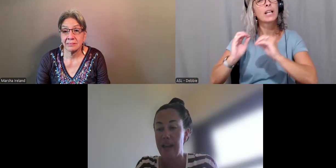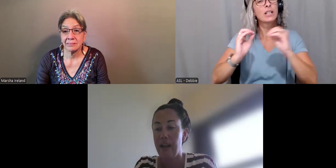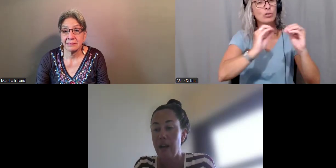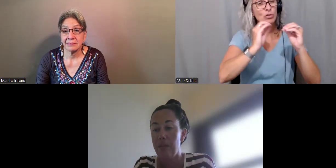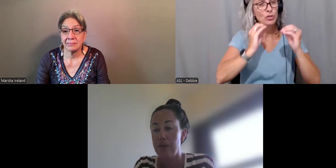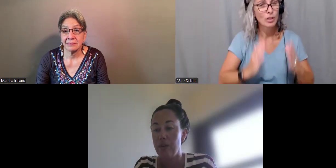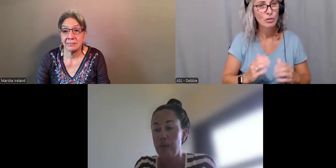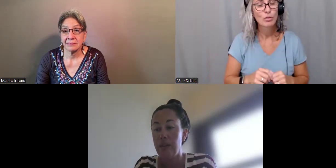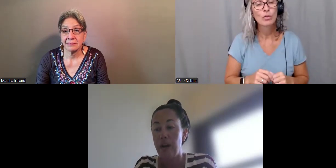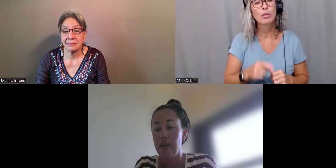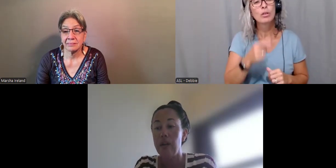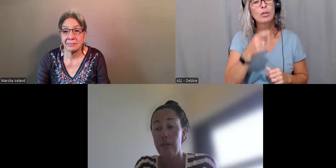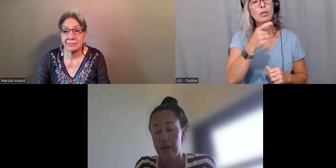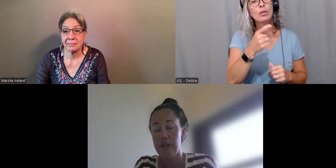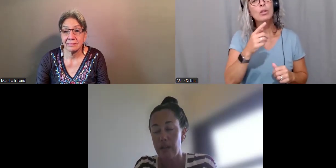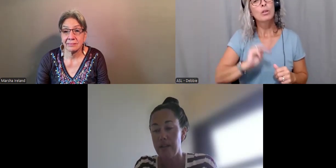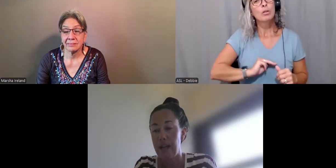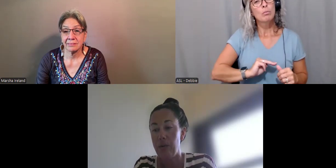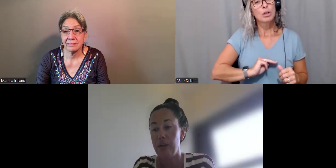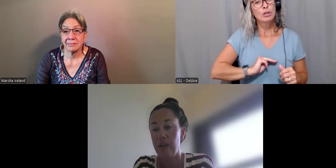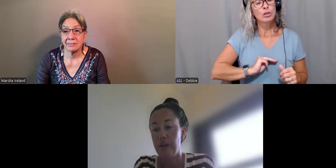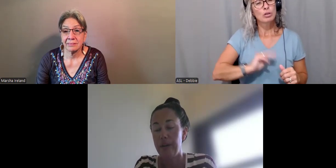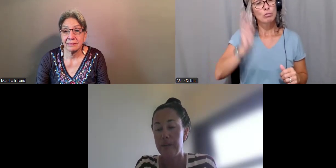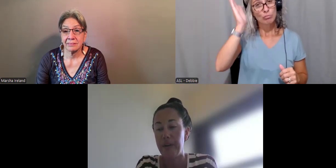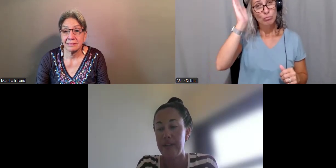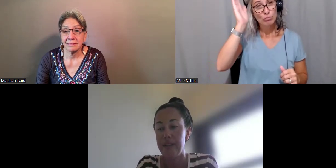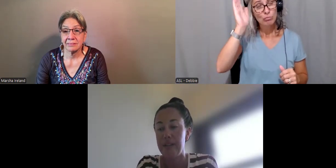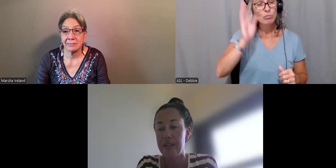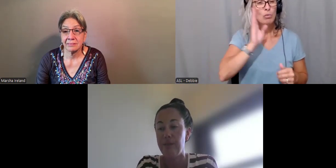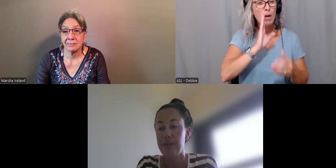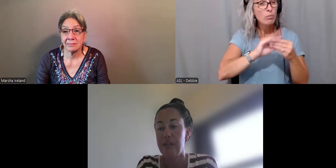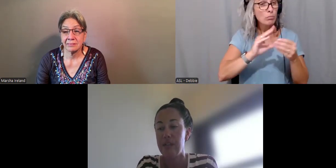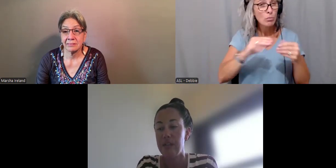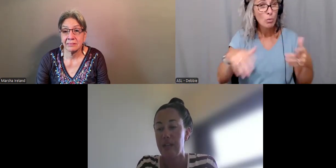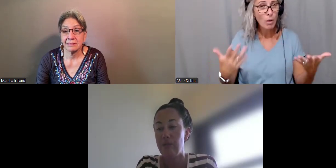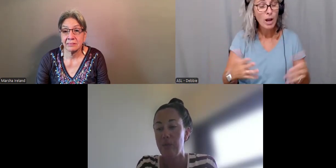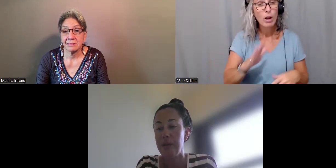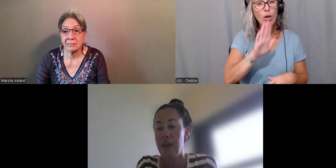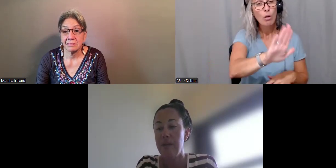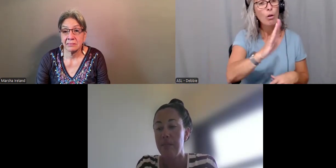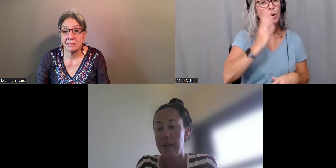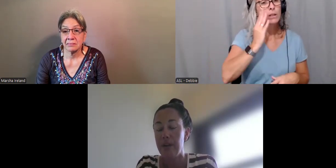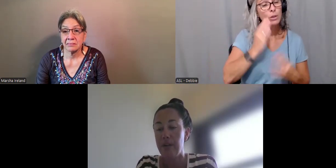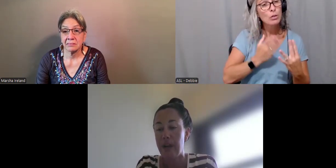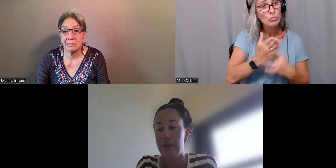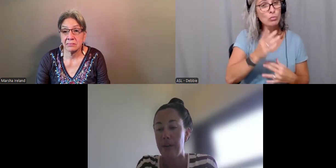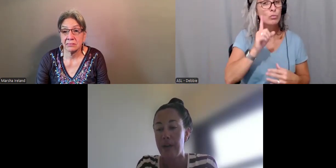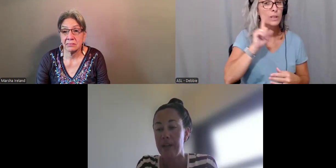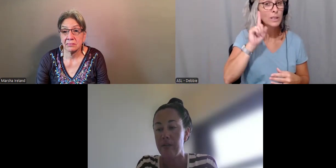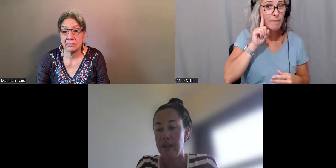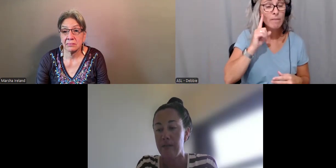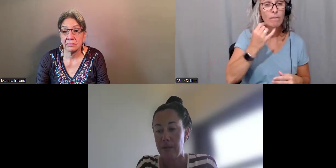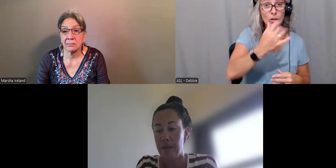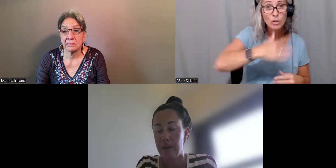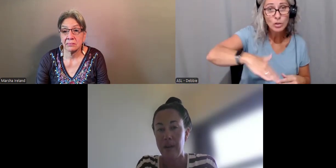presentation today, Marsha's talk today will include her experiences as a First Nations deaf woman, mother, grandmother,